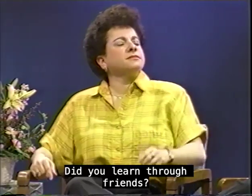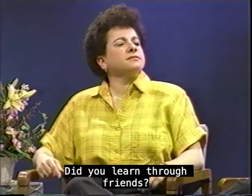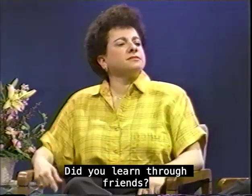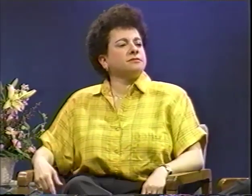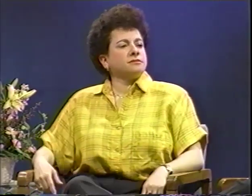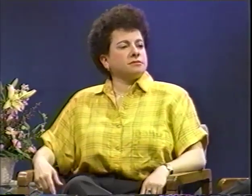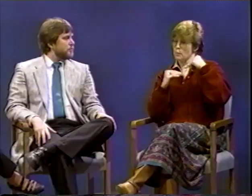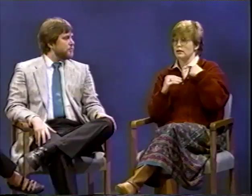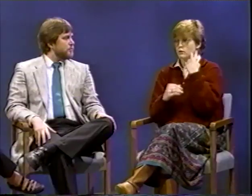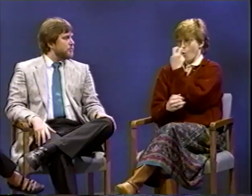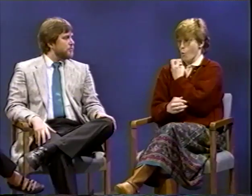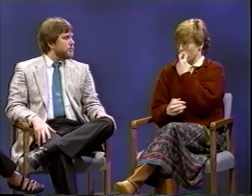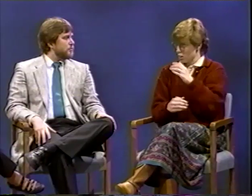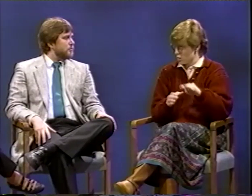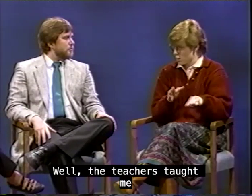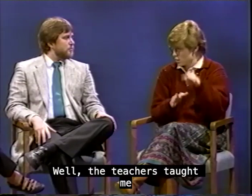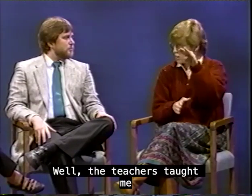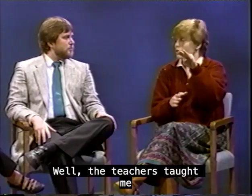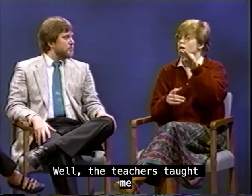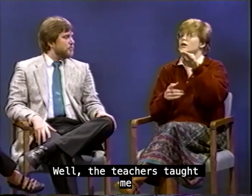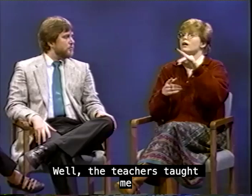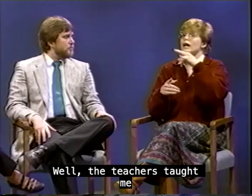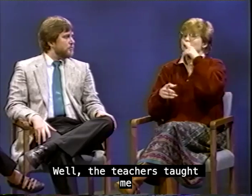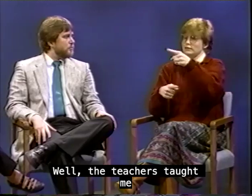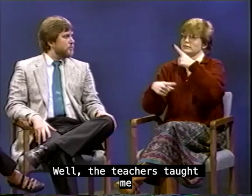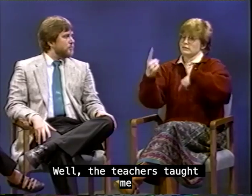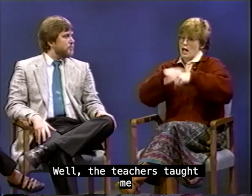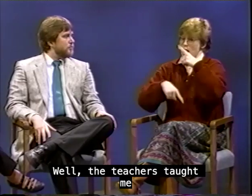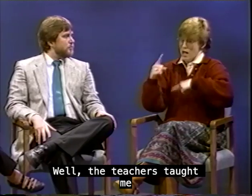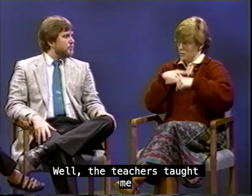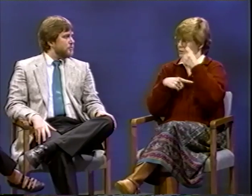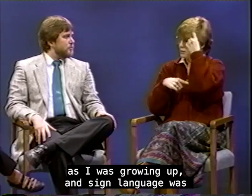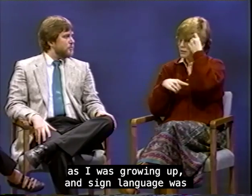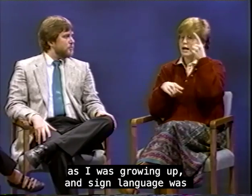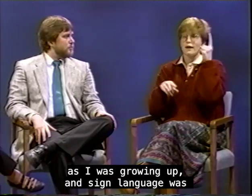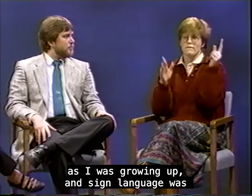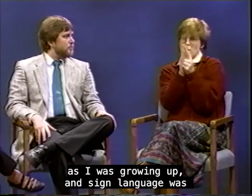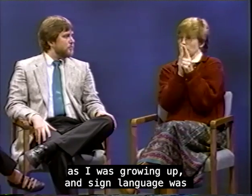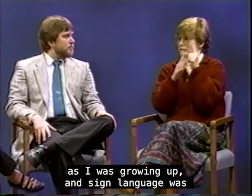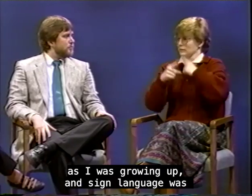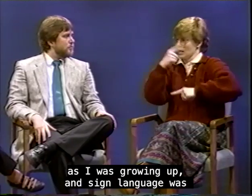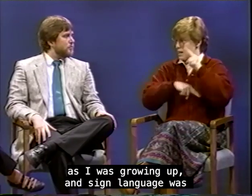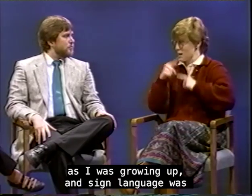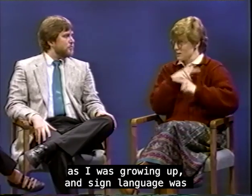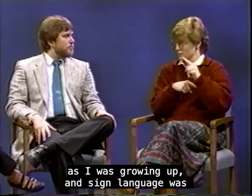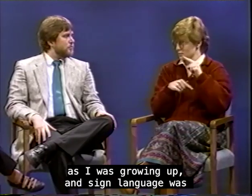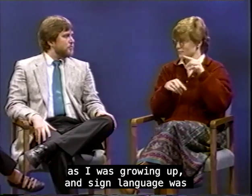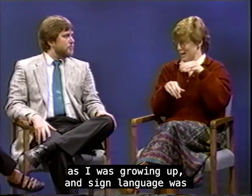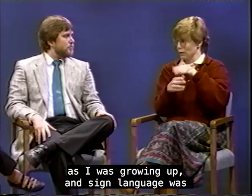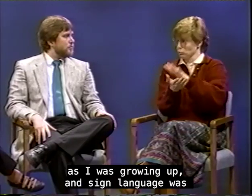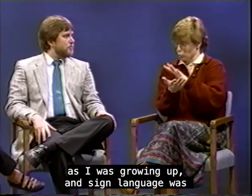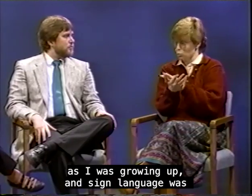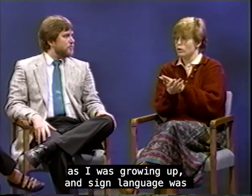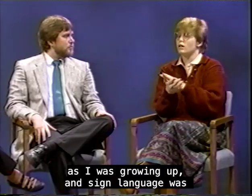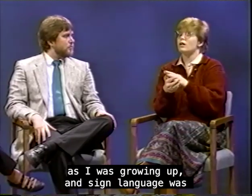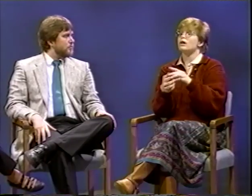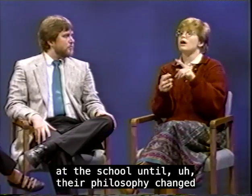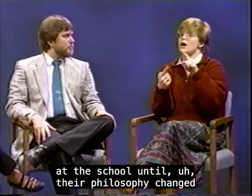friends? Well, the teachers taught me through the oral method as I was growing up, and sign language was forbidden at the